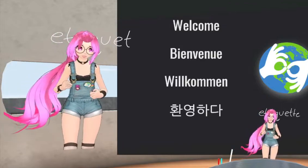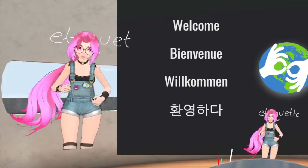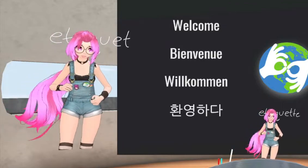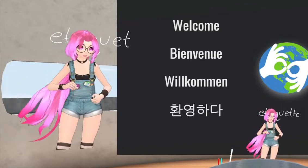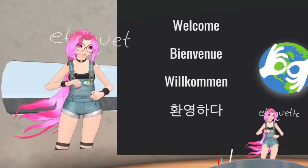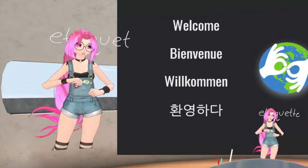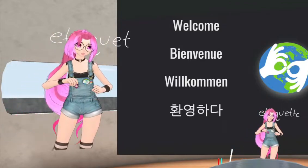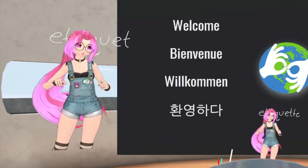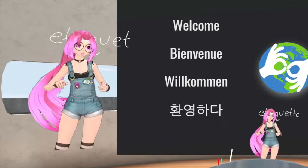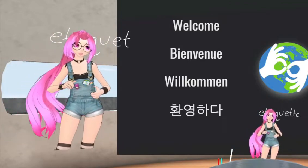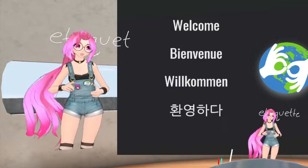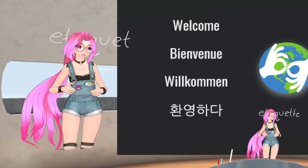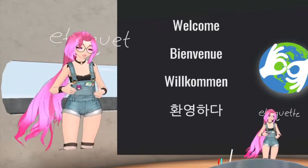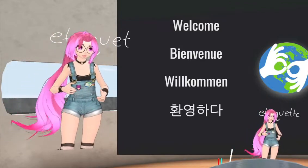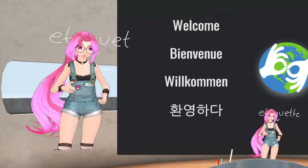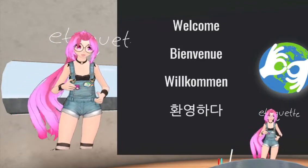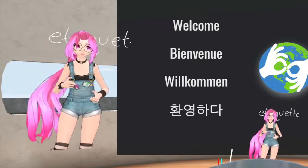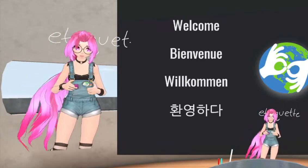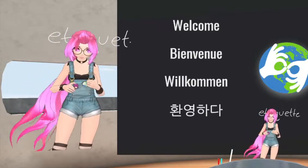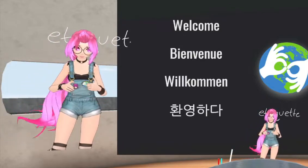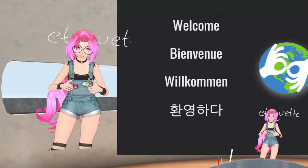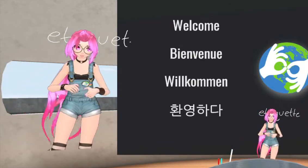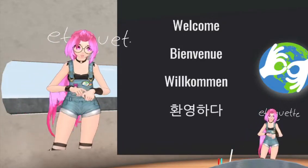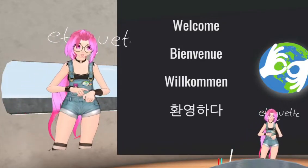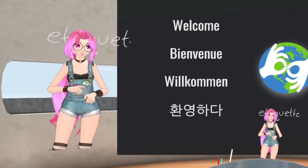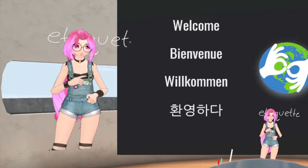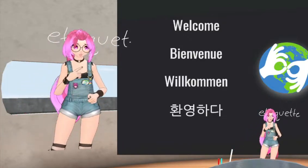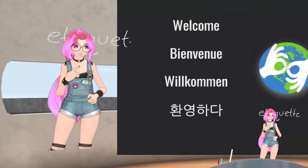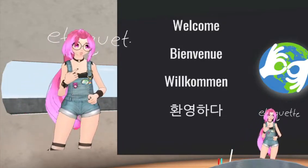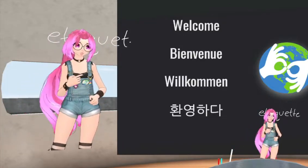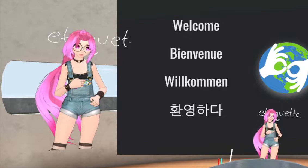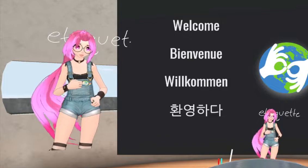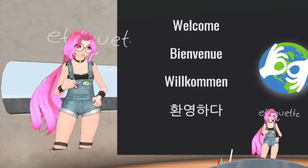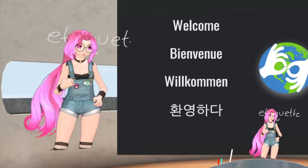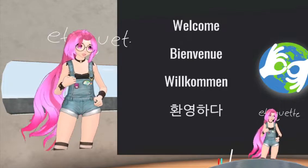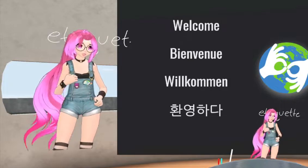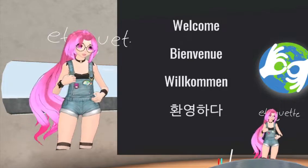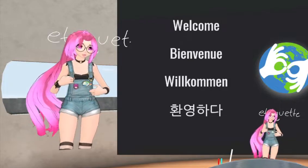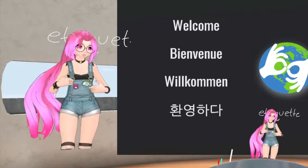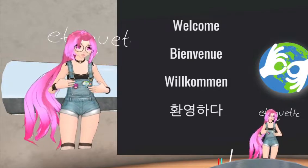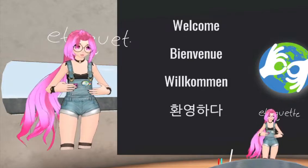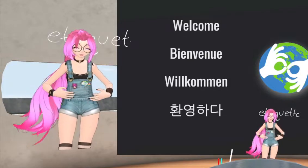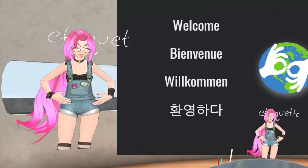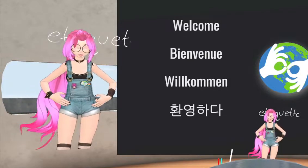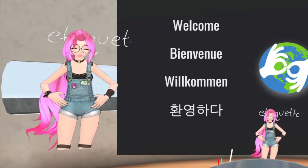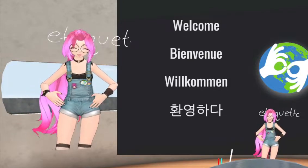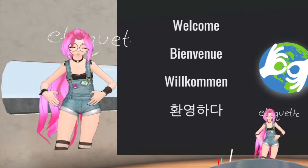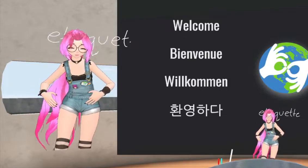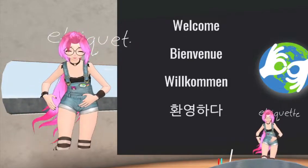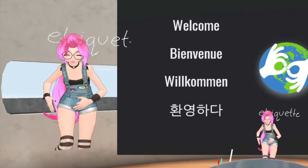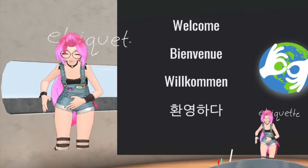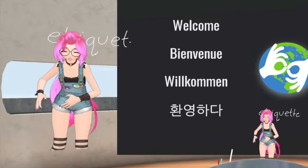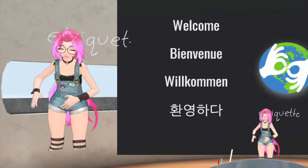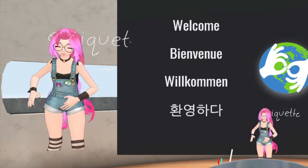just stand right in front of them and block them with your body. Maybe don't do that. But walking through somebody's conversation is totally